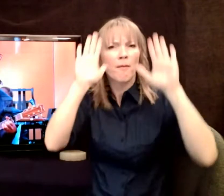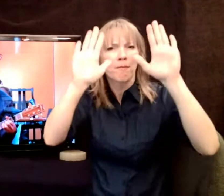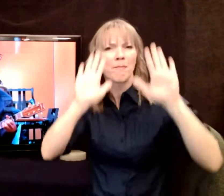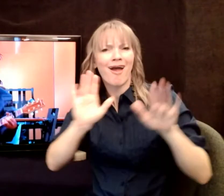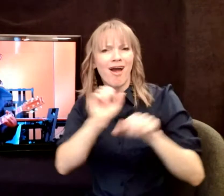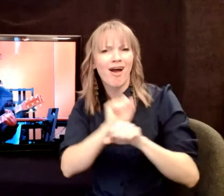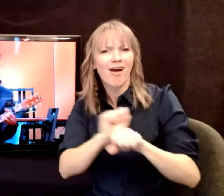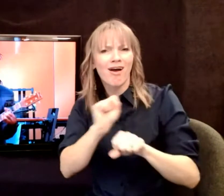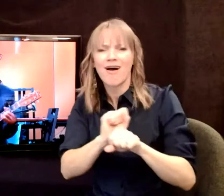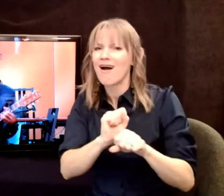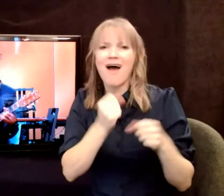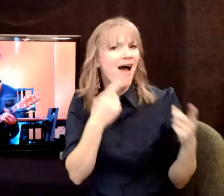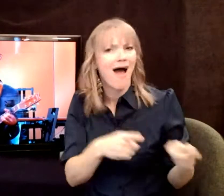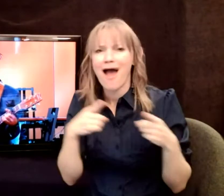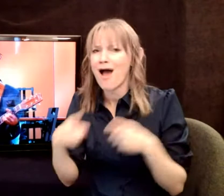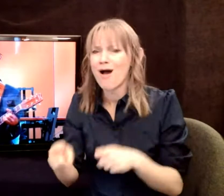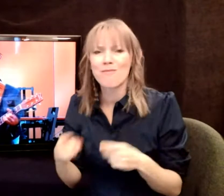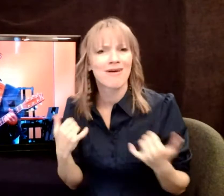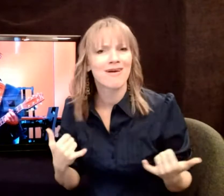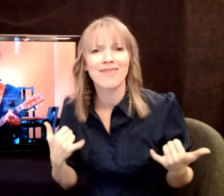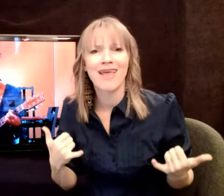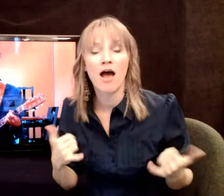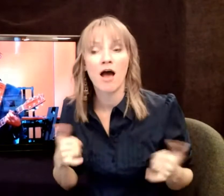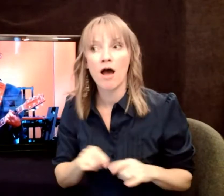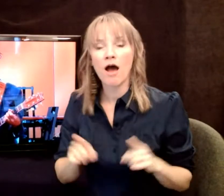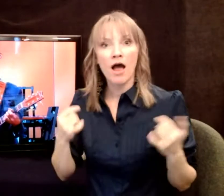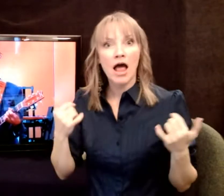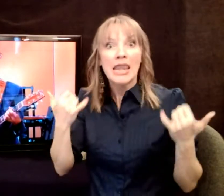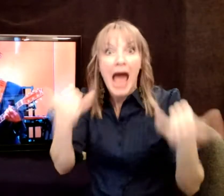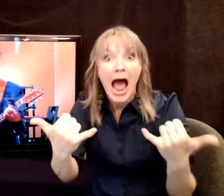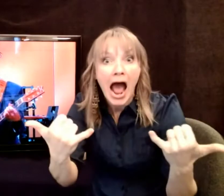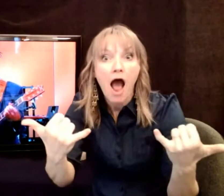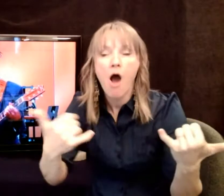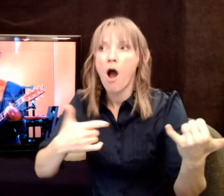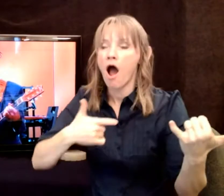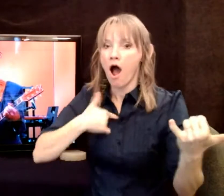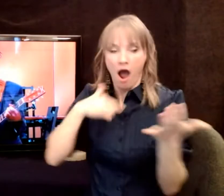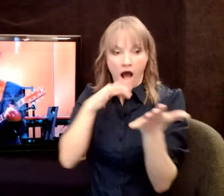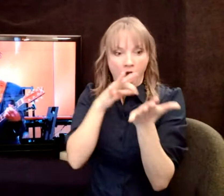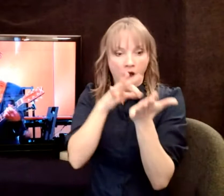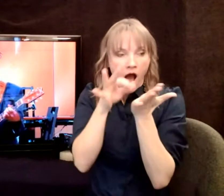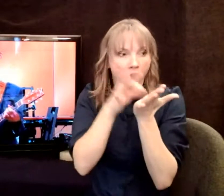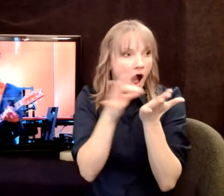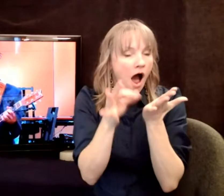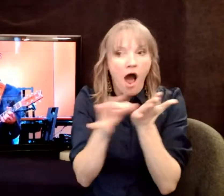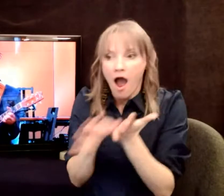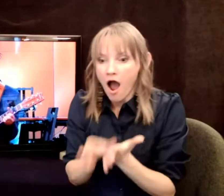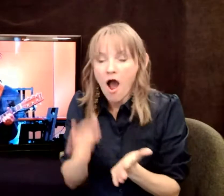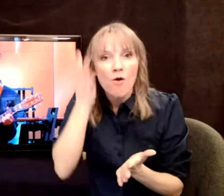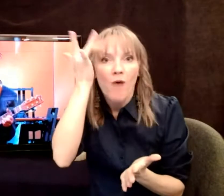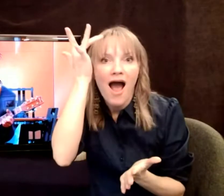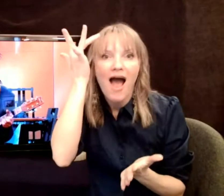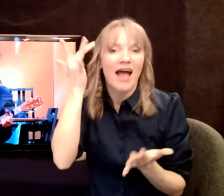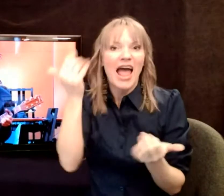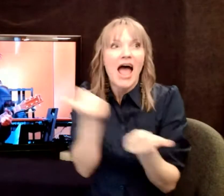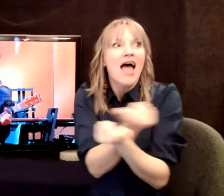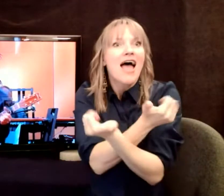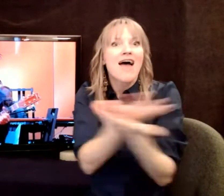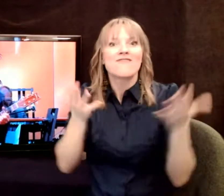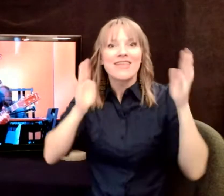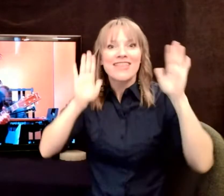still. But now I can't keep track, 'cause everything's a miracle.